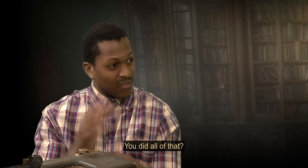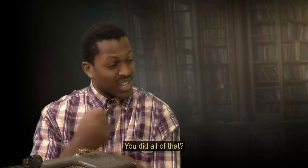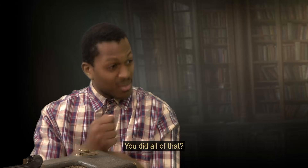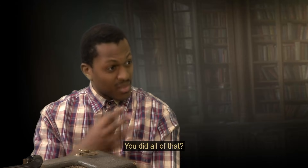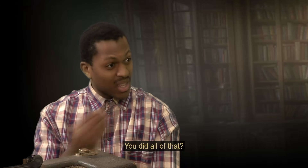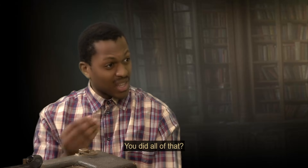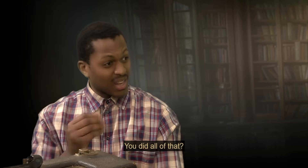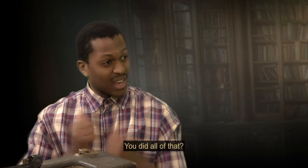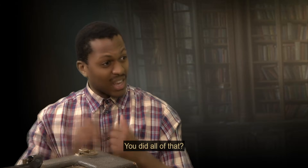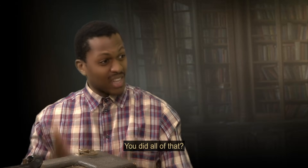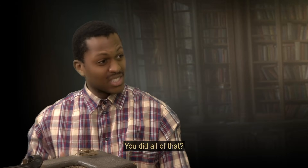You did all that?